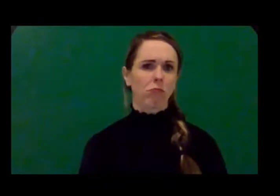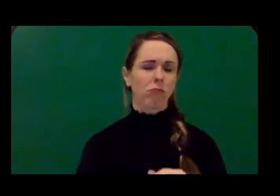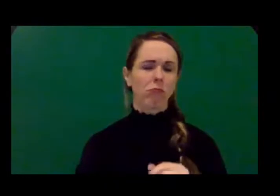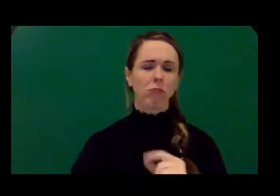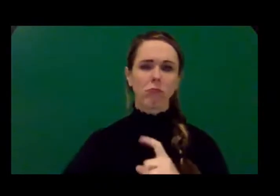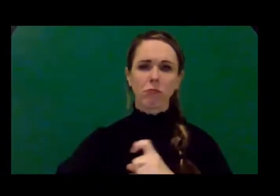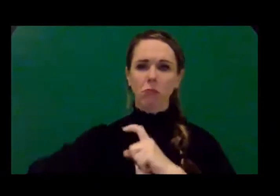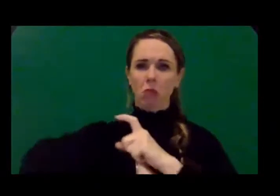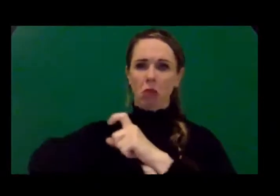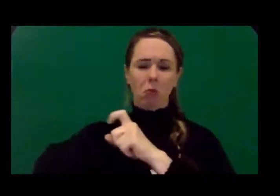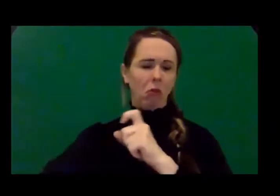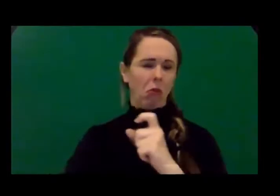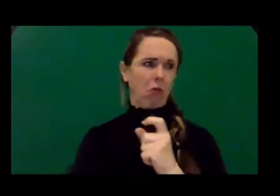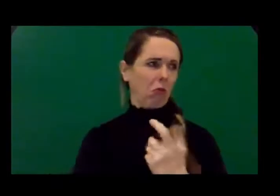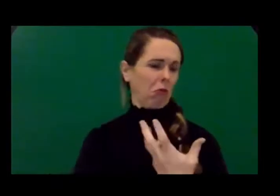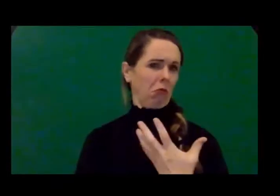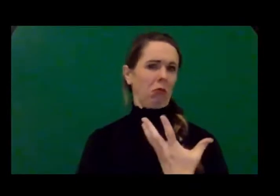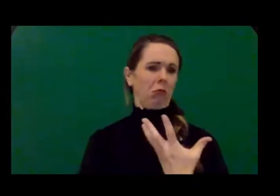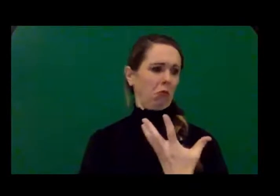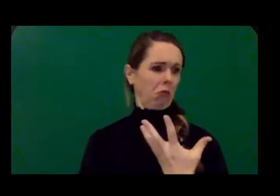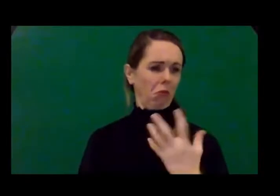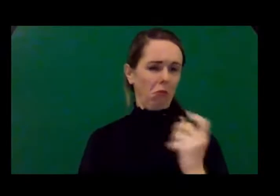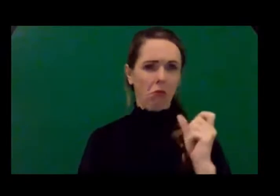Caterpillar is surprised.